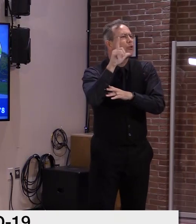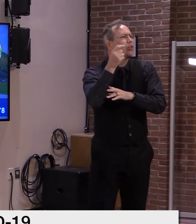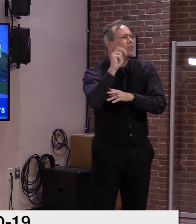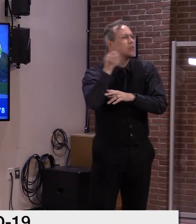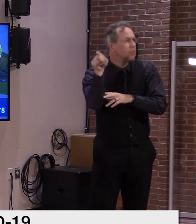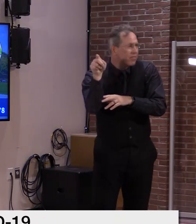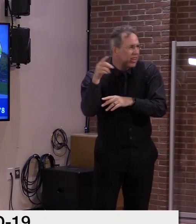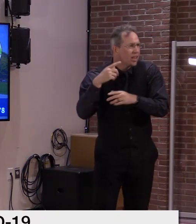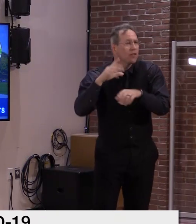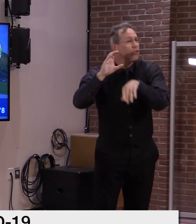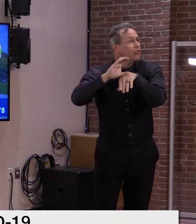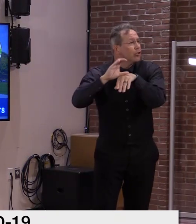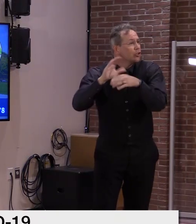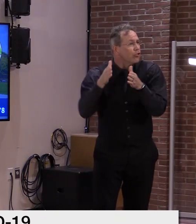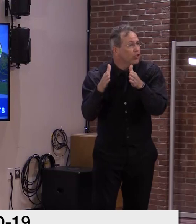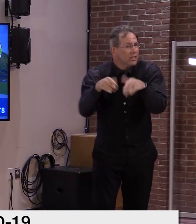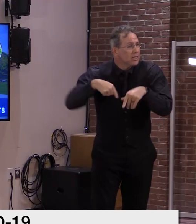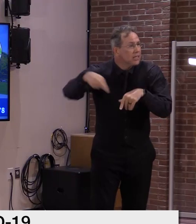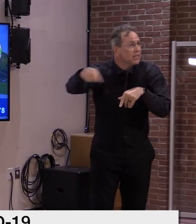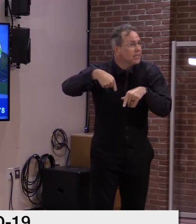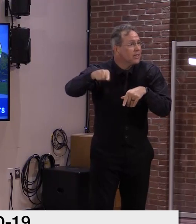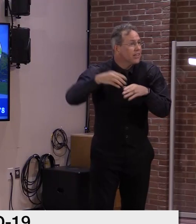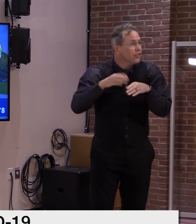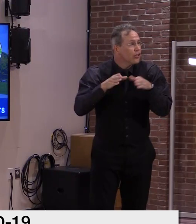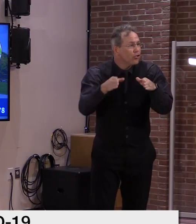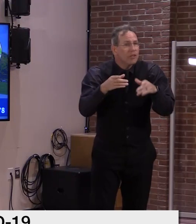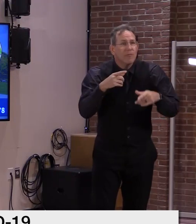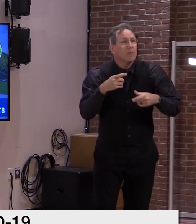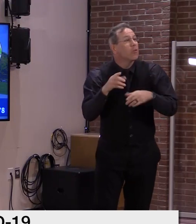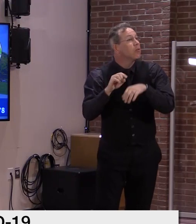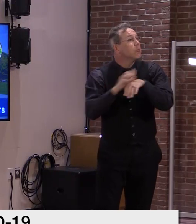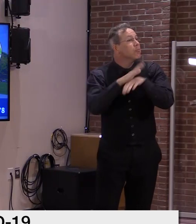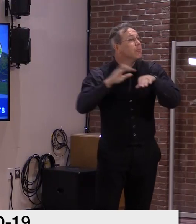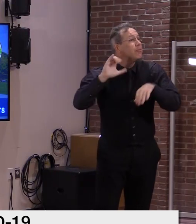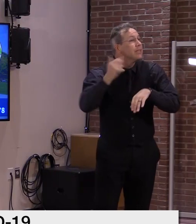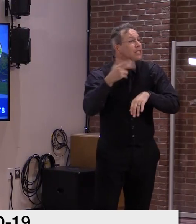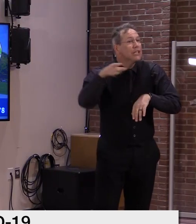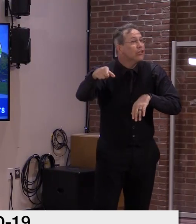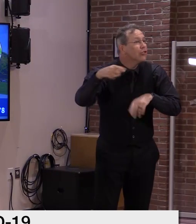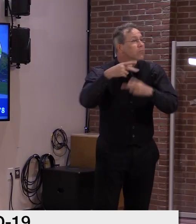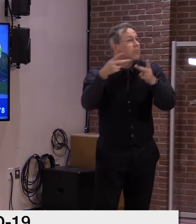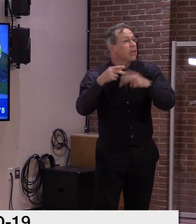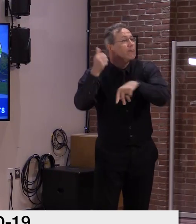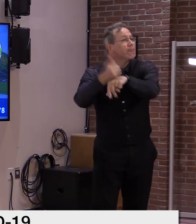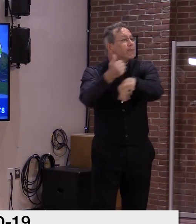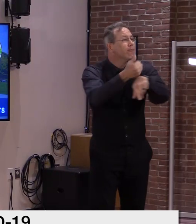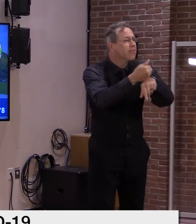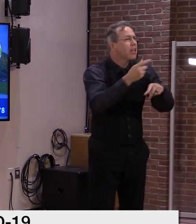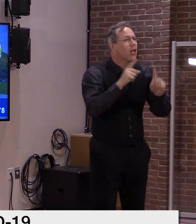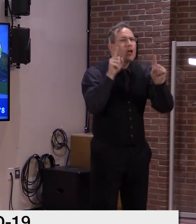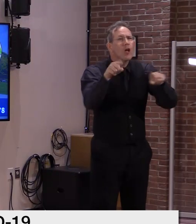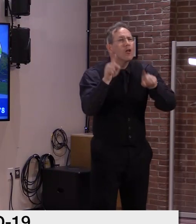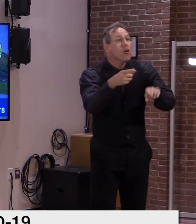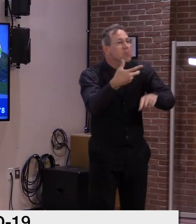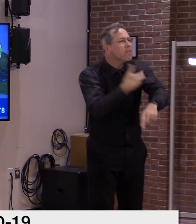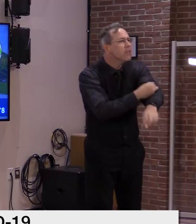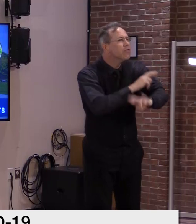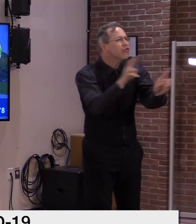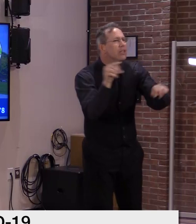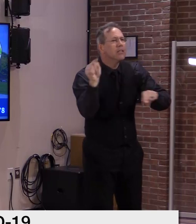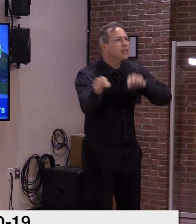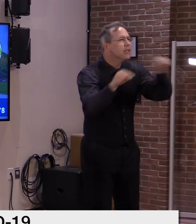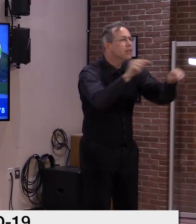and North Beach. In addition to all these efforts, we continue to hold clinics throughout the state, and our